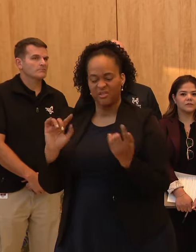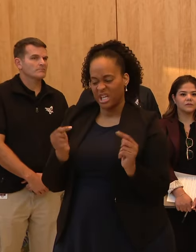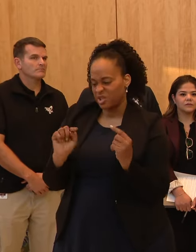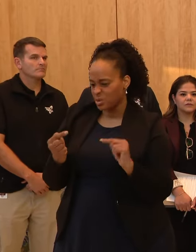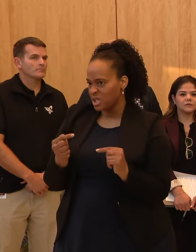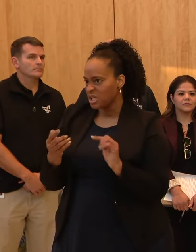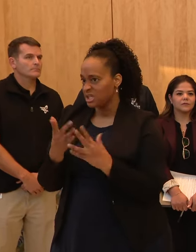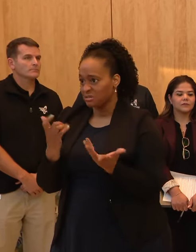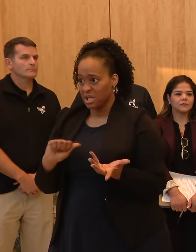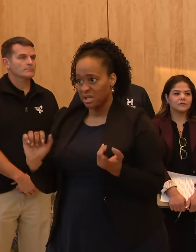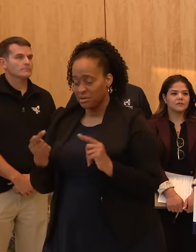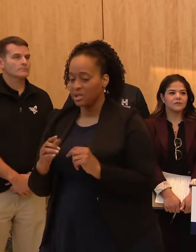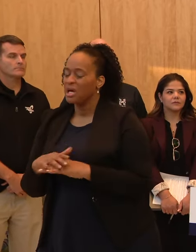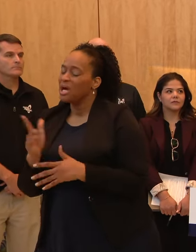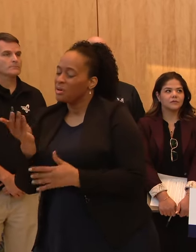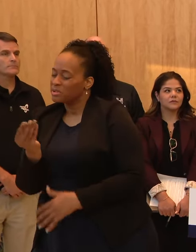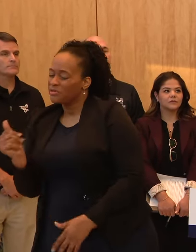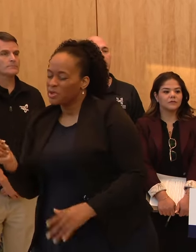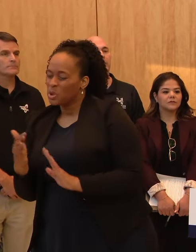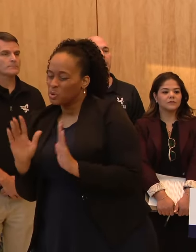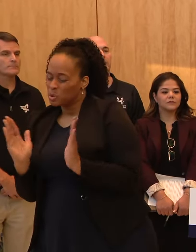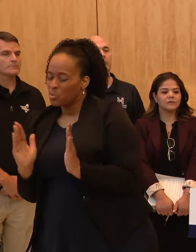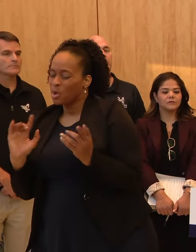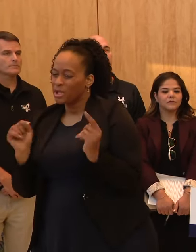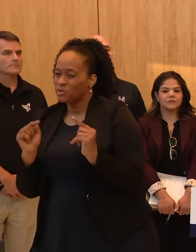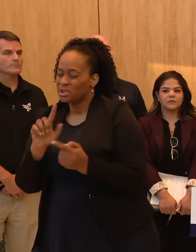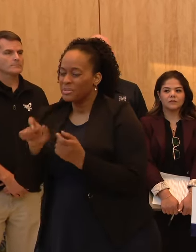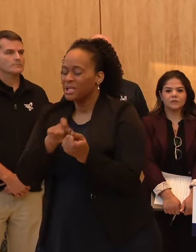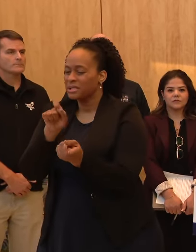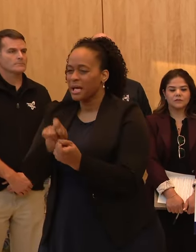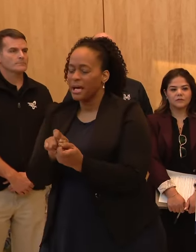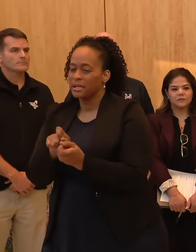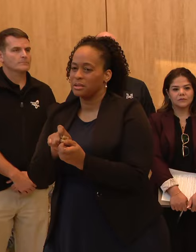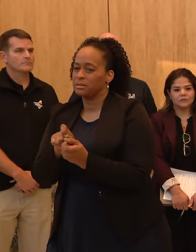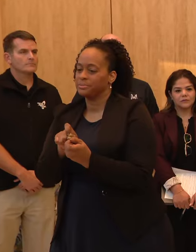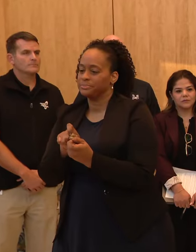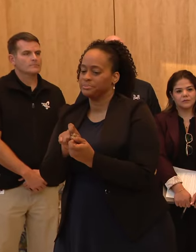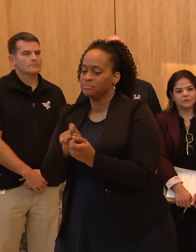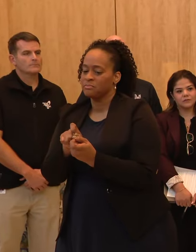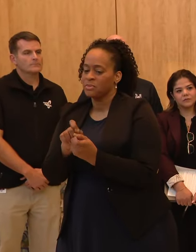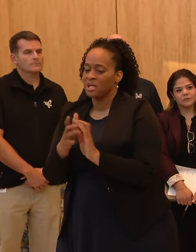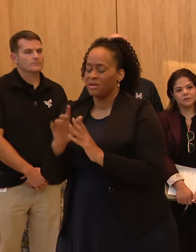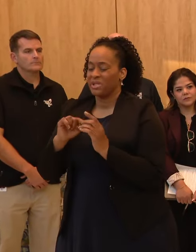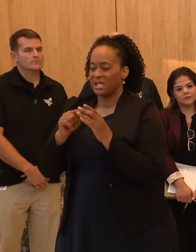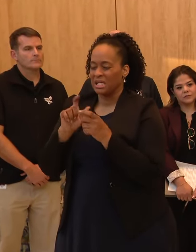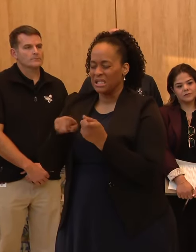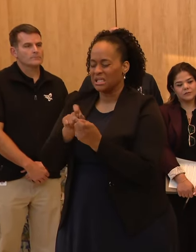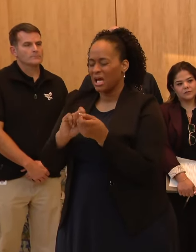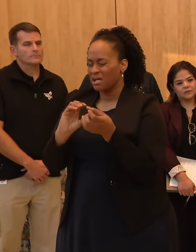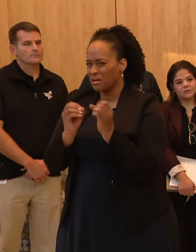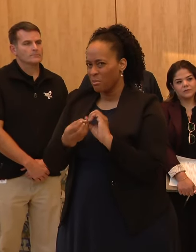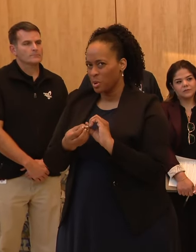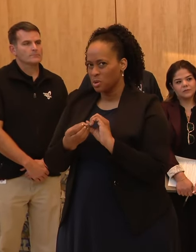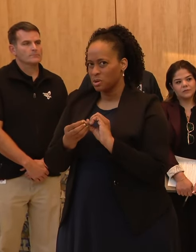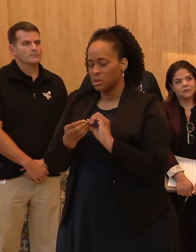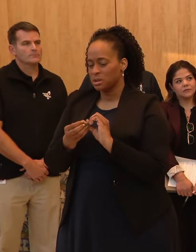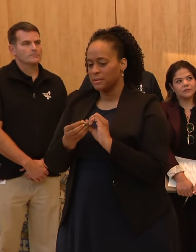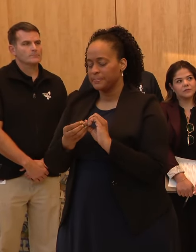Were there any even? There were some few minor injuries, to be exact. There was, to give you exact numbers, there were